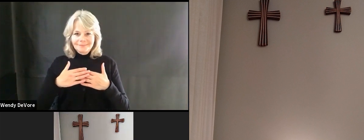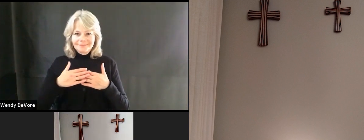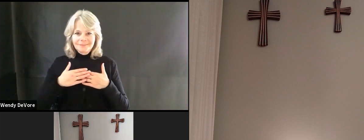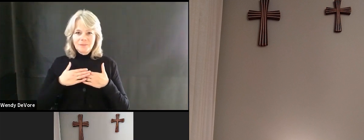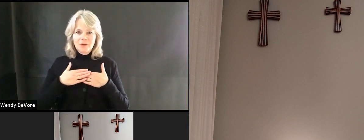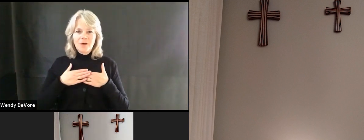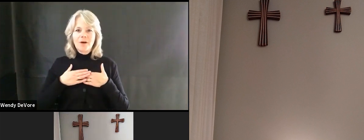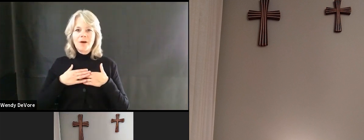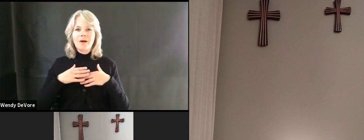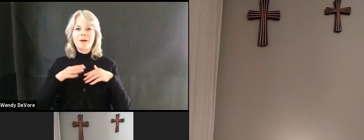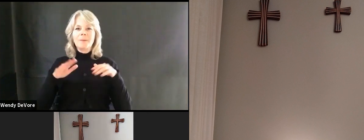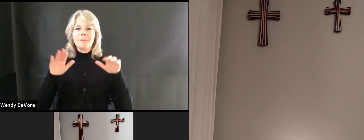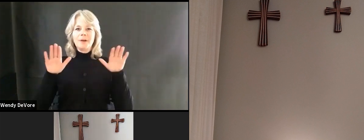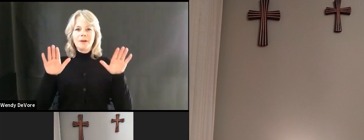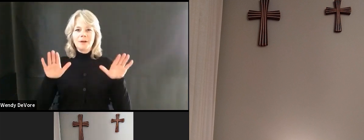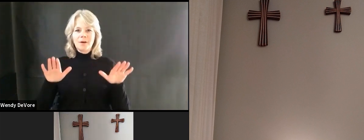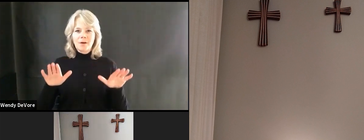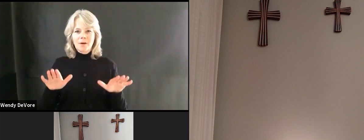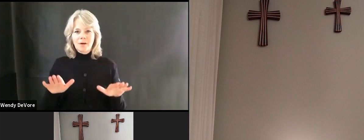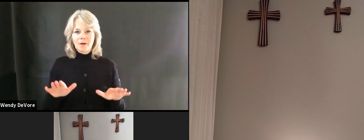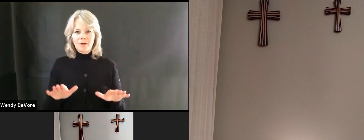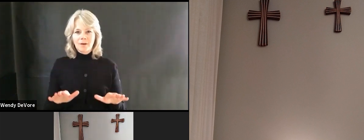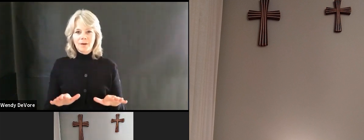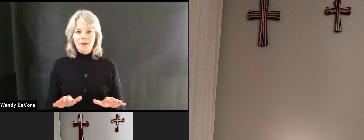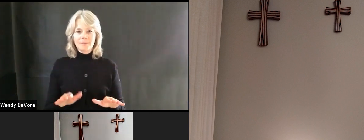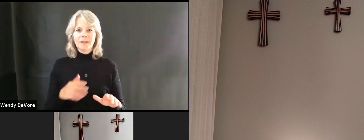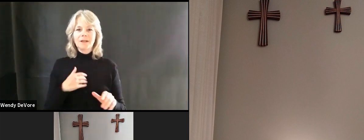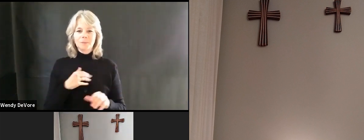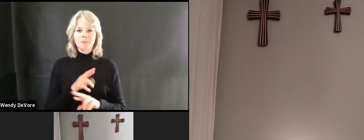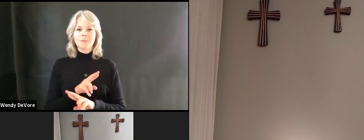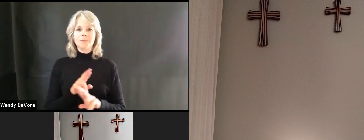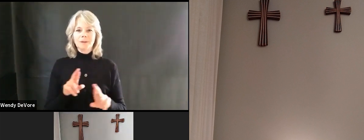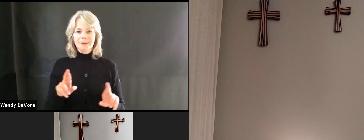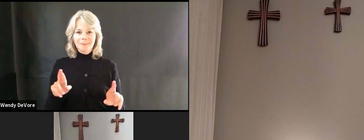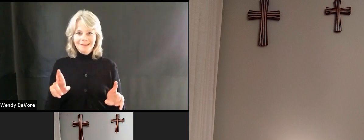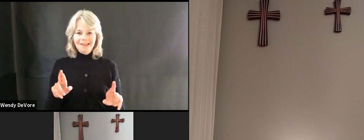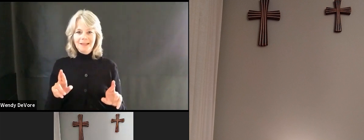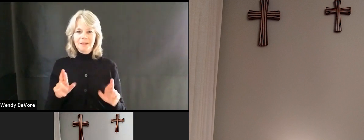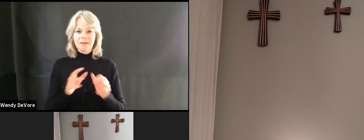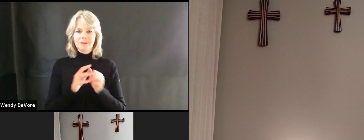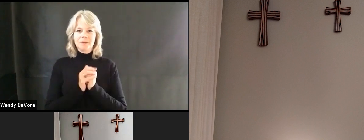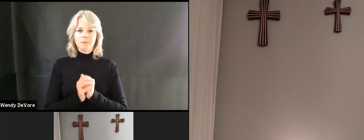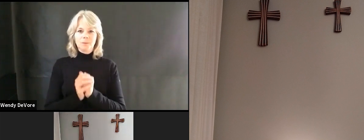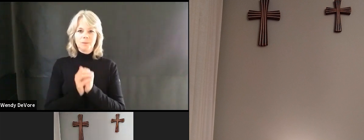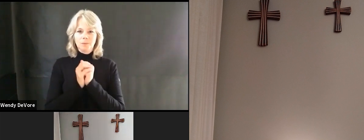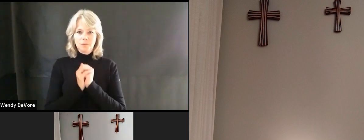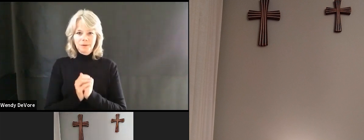and let your body relax as we enter into worship together.